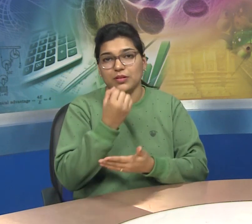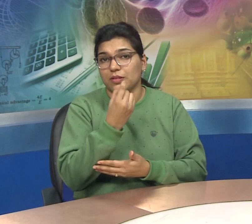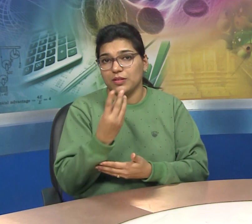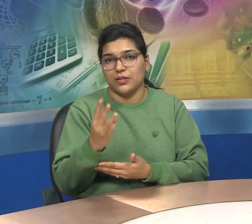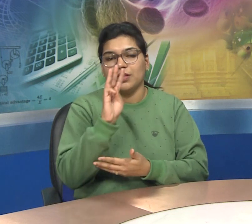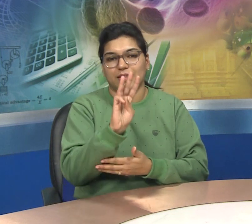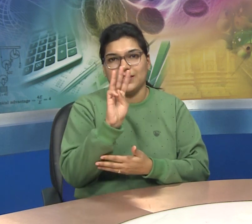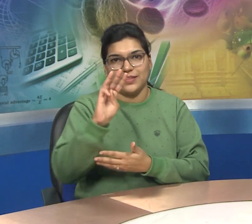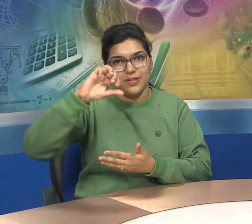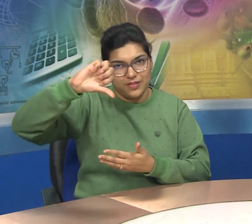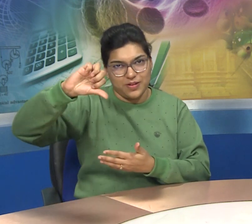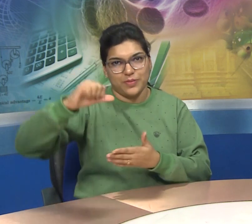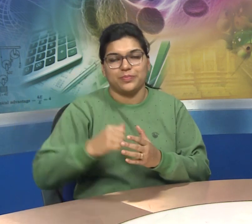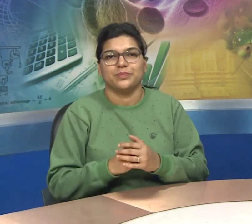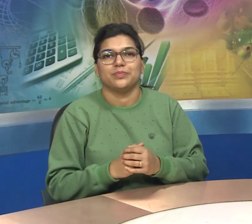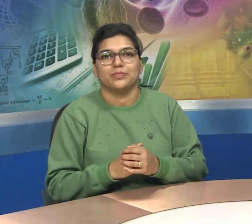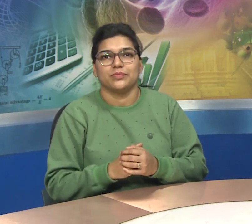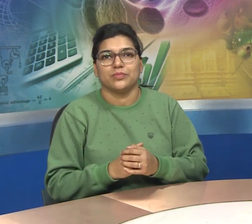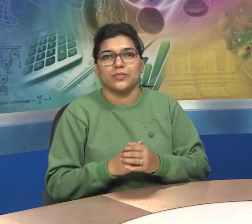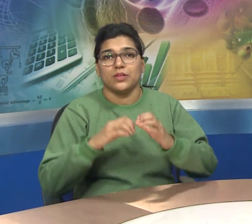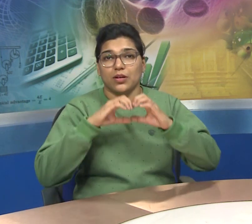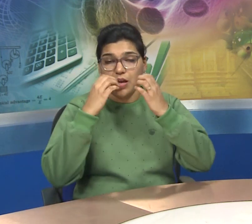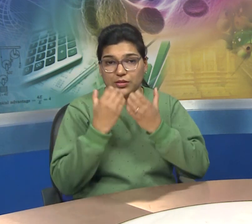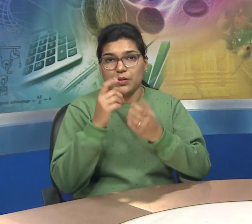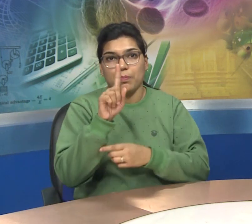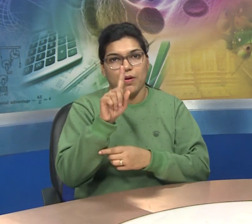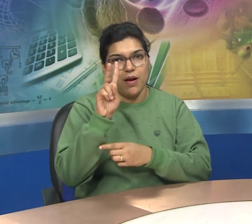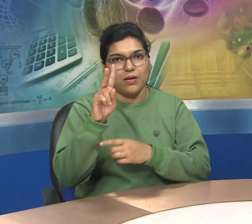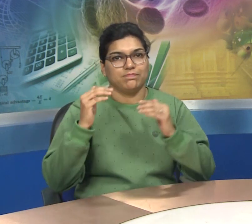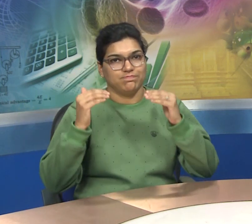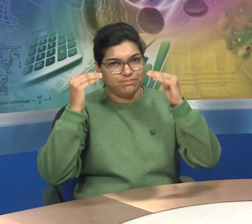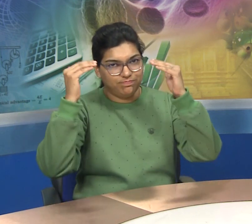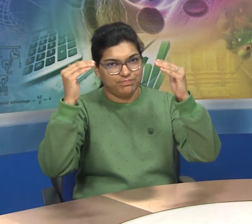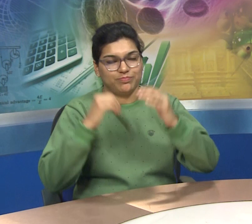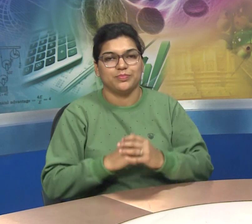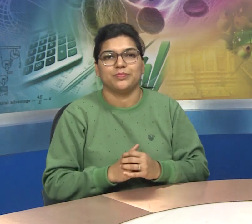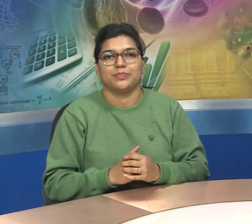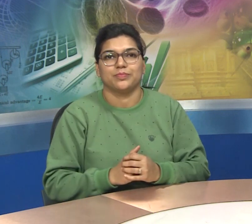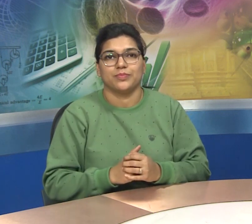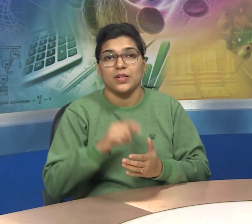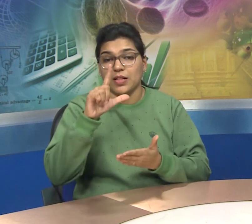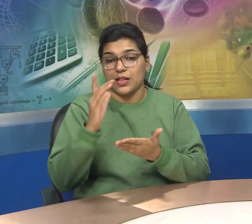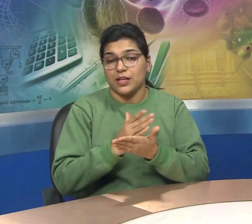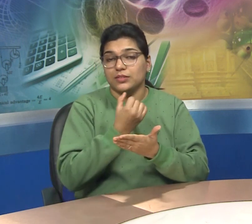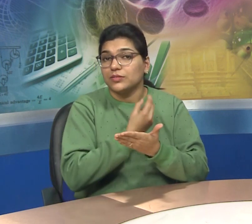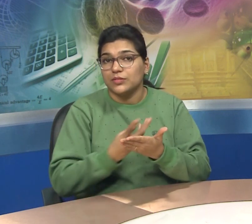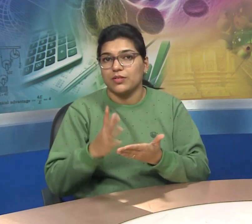Subject, Library and Information Science. This is for senior secondary level. Code number for this subject